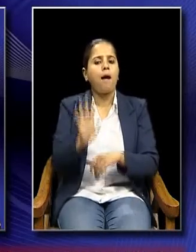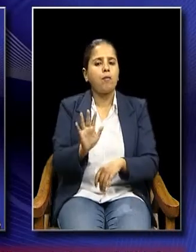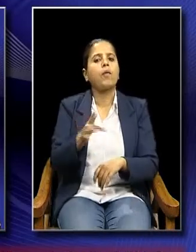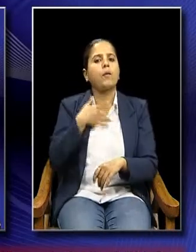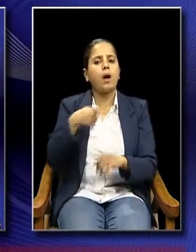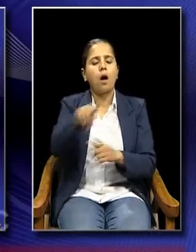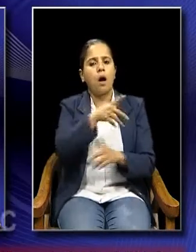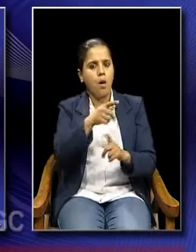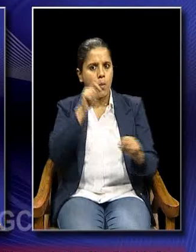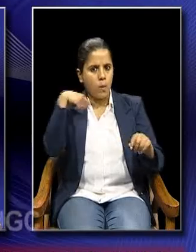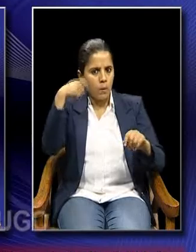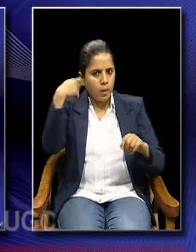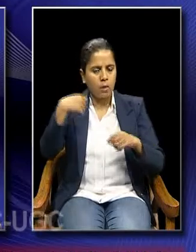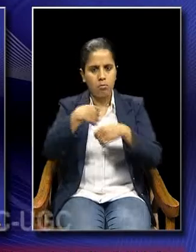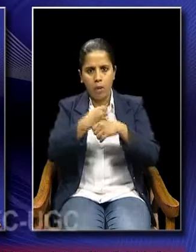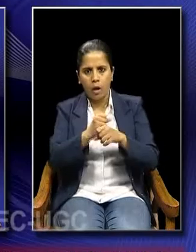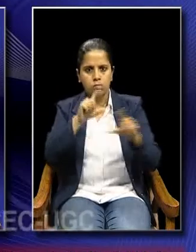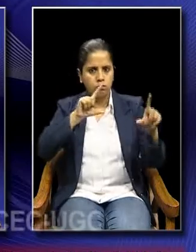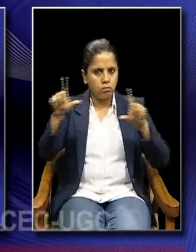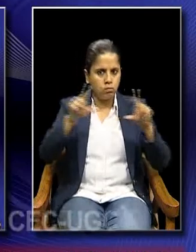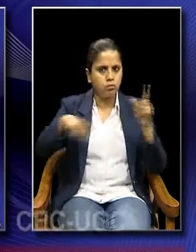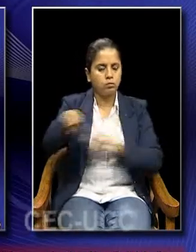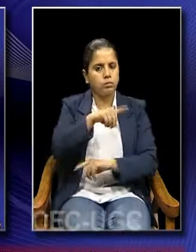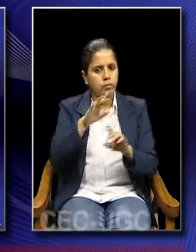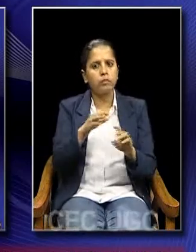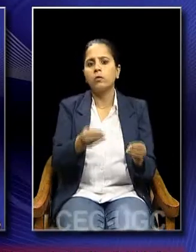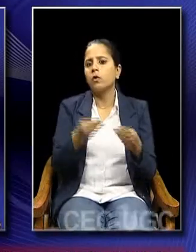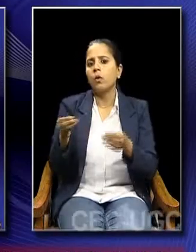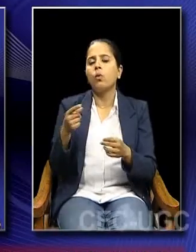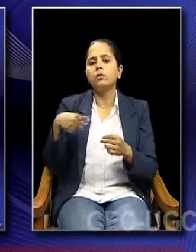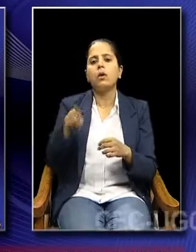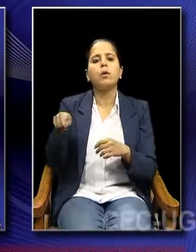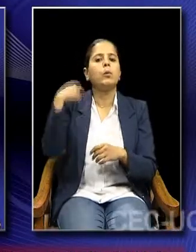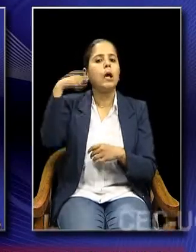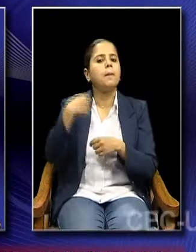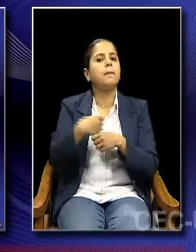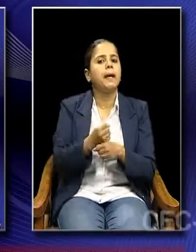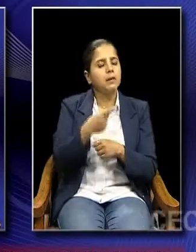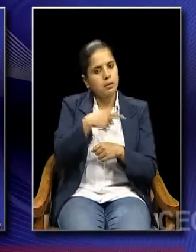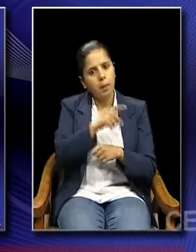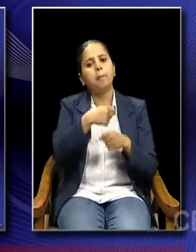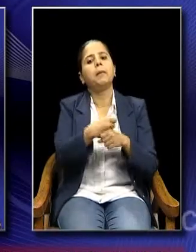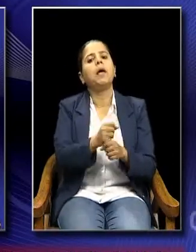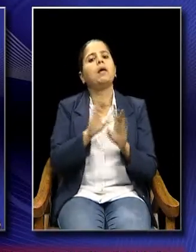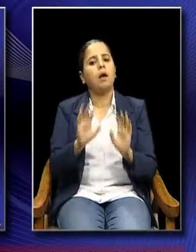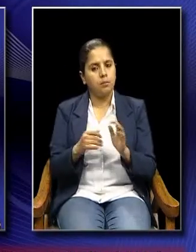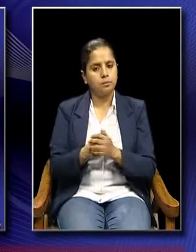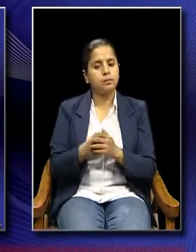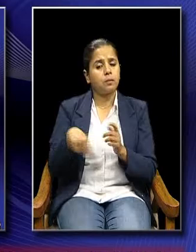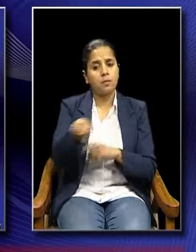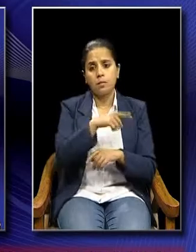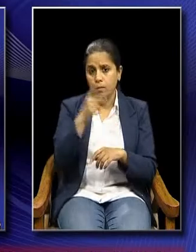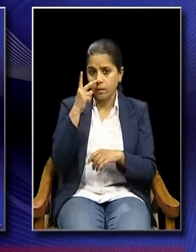the kind of cinema or the kind of treatment which he gave to the films which were made by him. And in